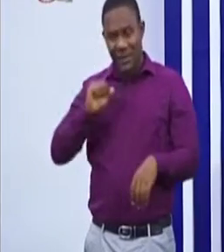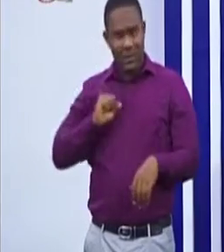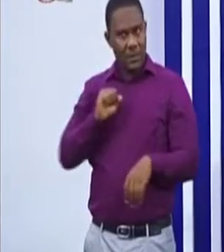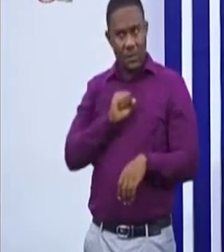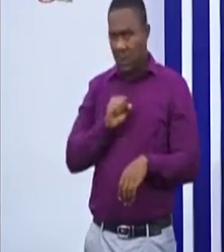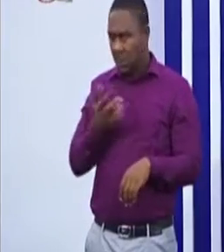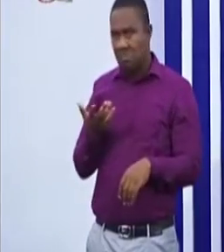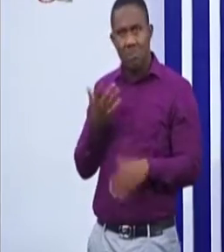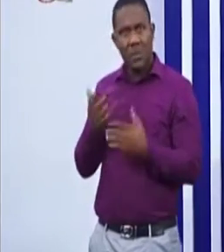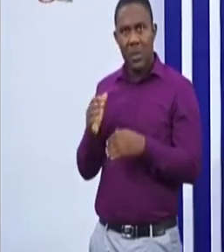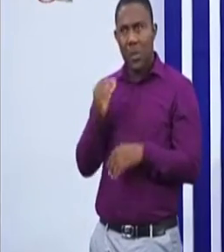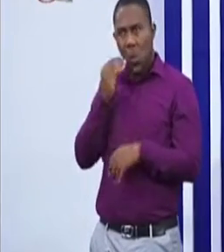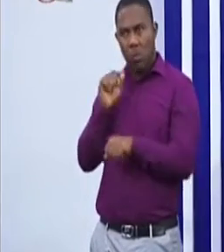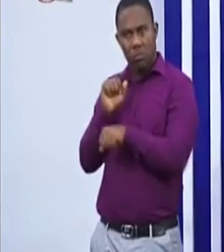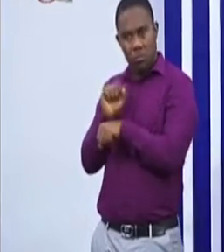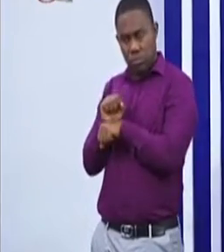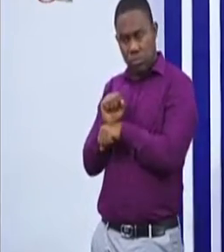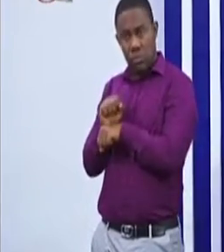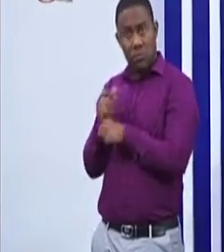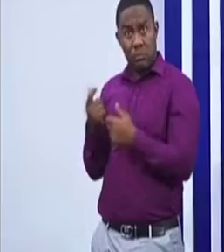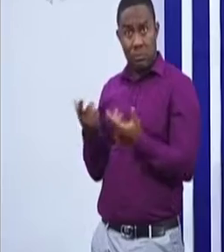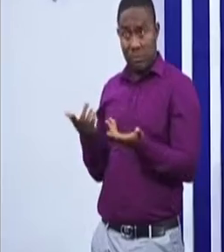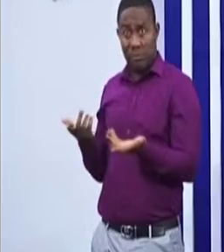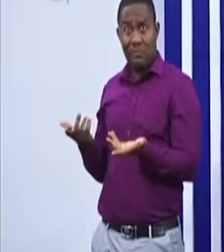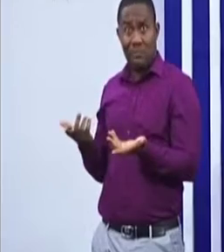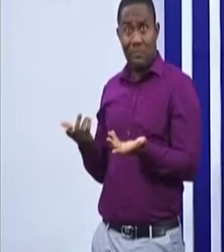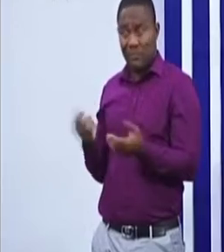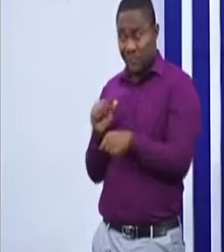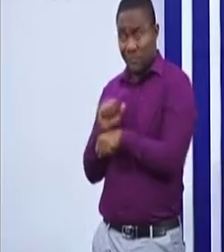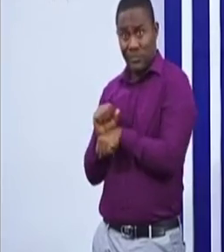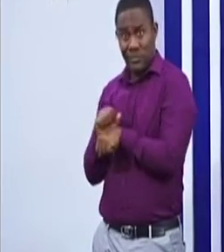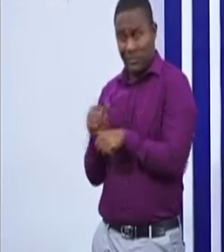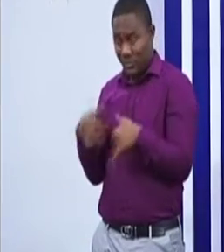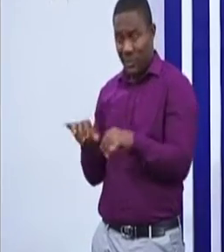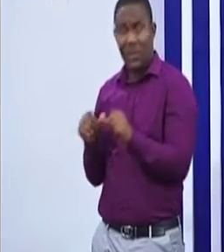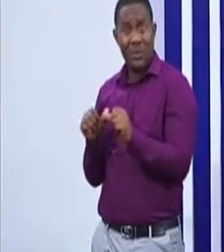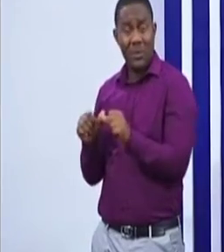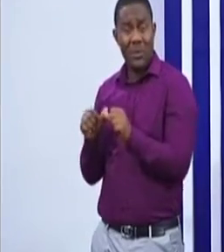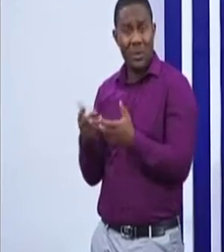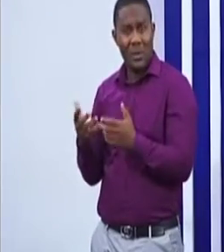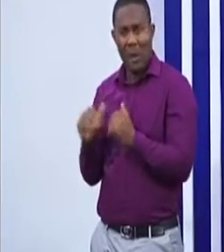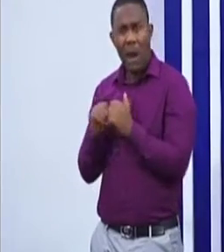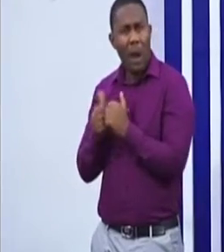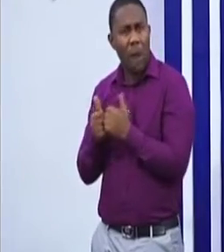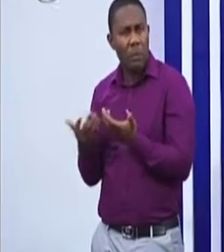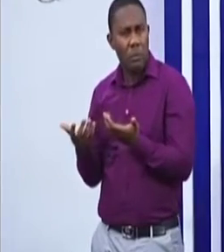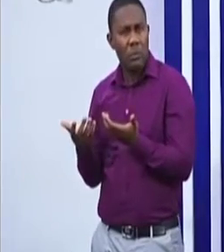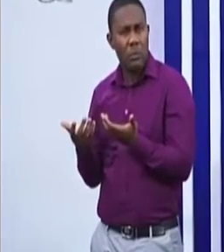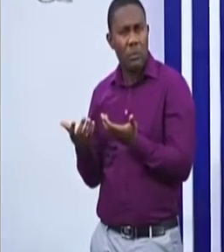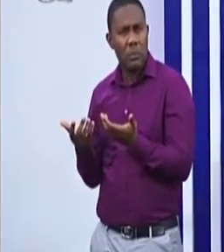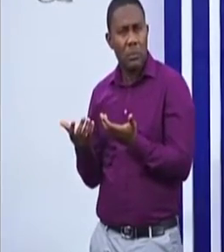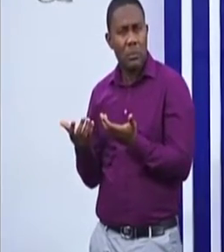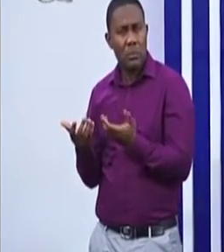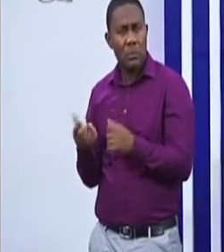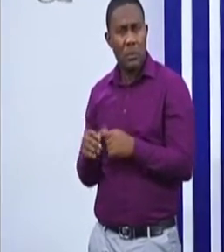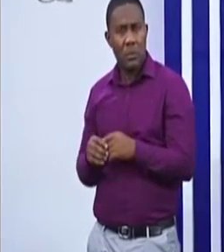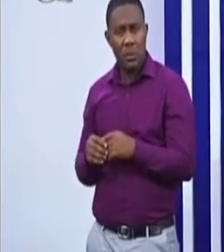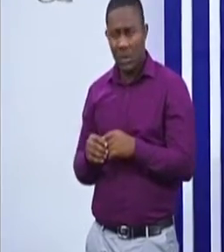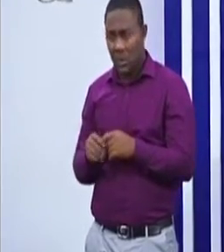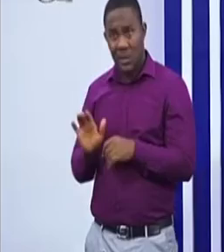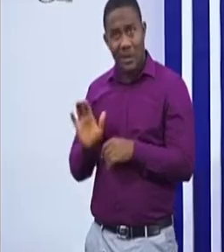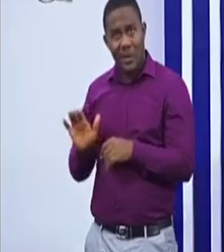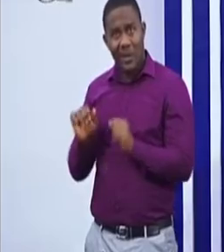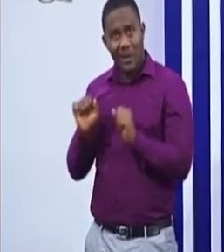akya ɔmo atumi atena fie no ɔmo ayɛ adwuma edi wɔn kita ho no safely ɛmfo ha